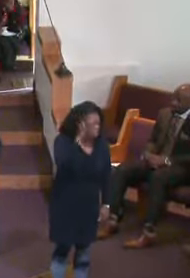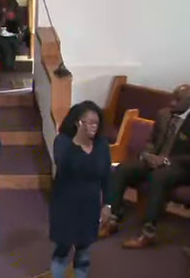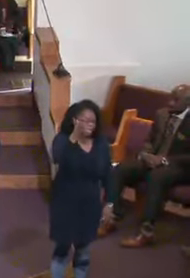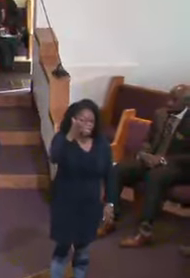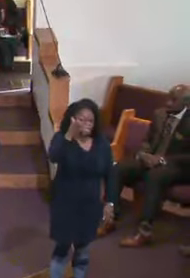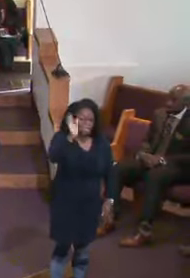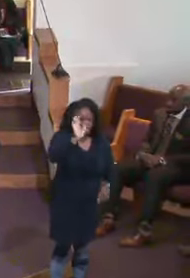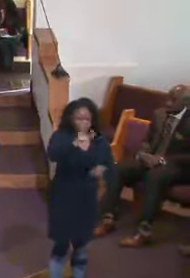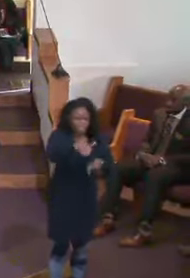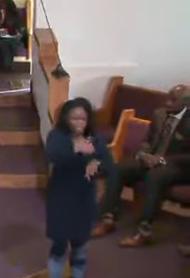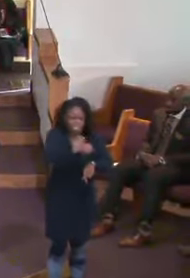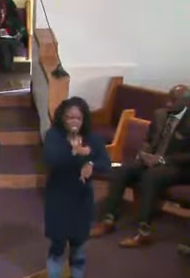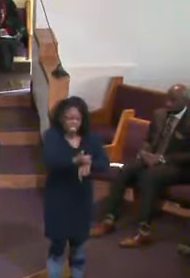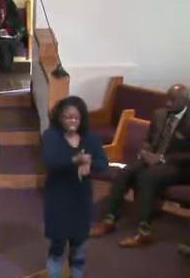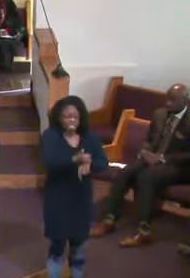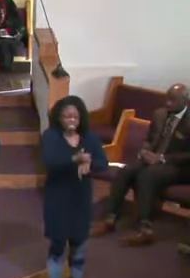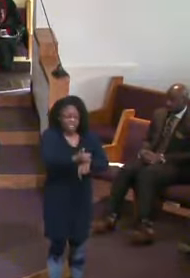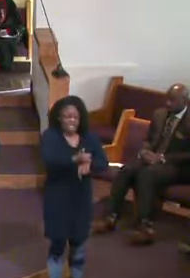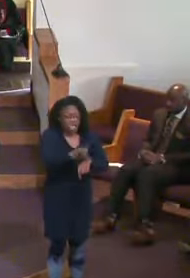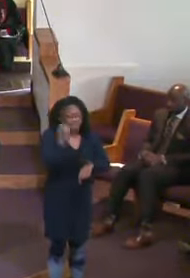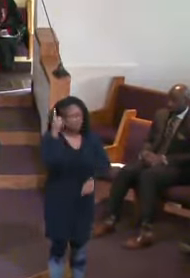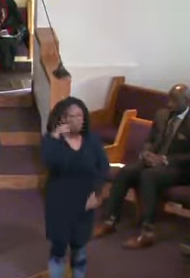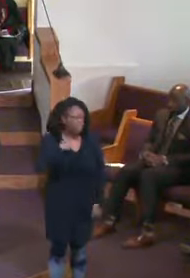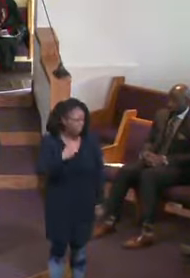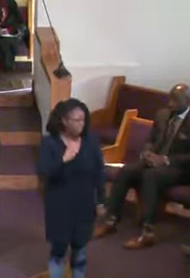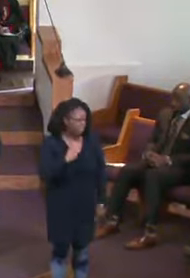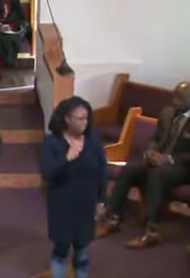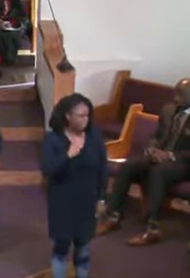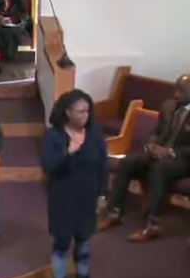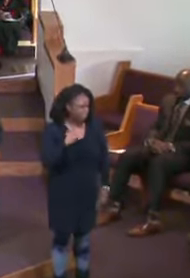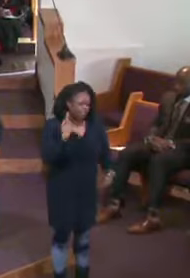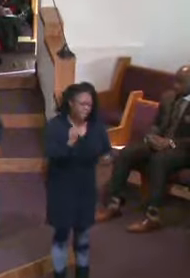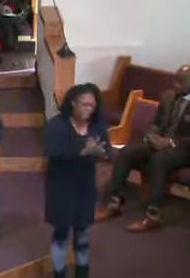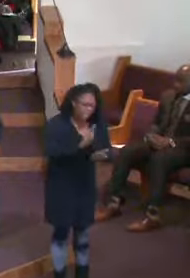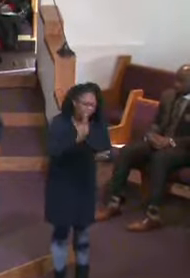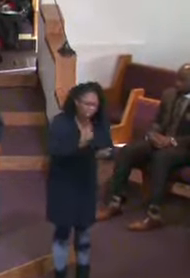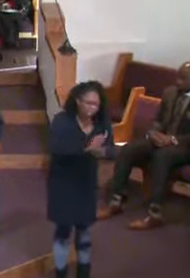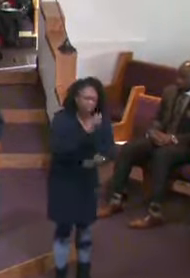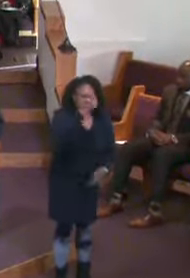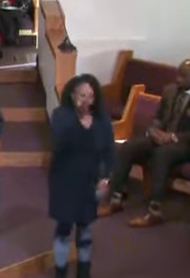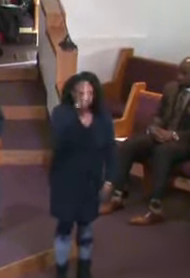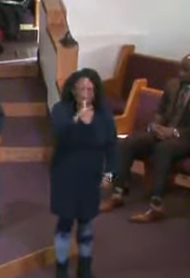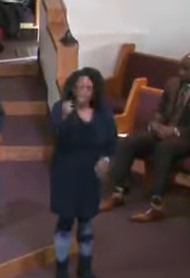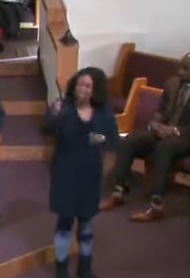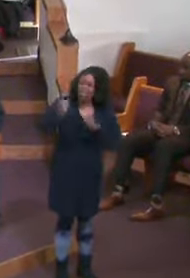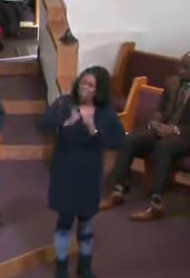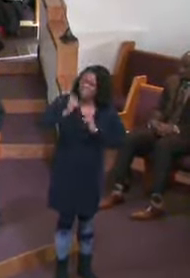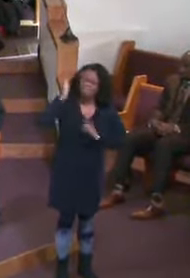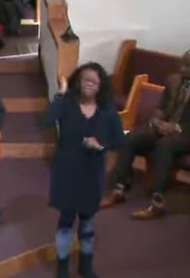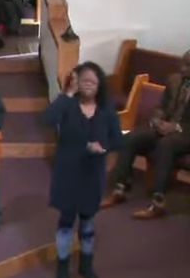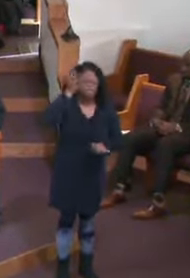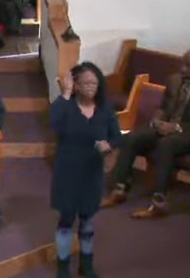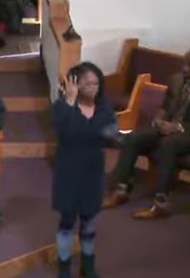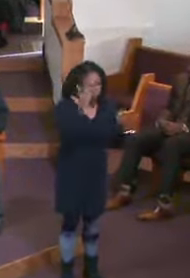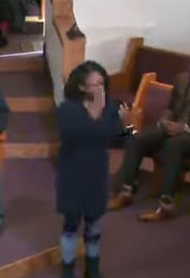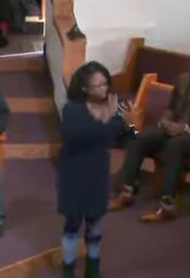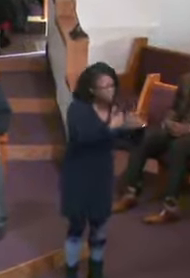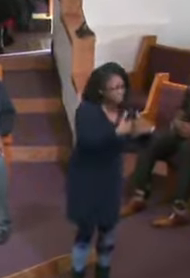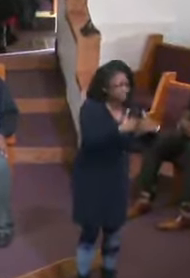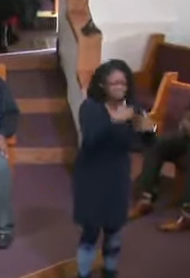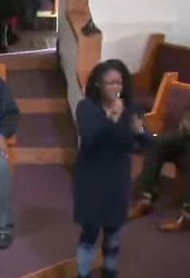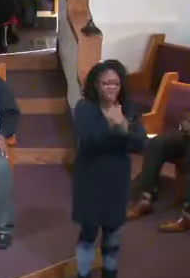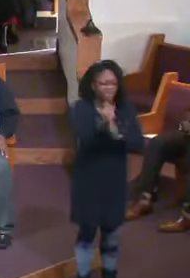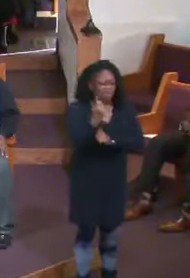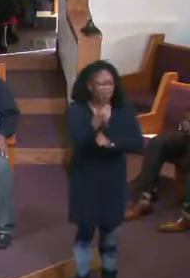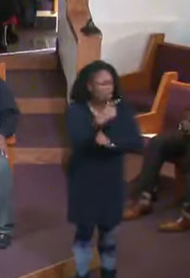custom designed just for me. Every once in a while, God will give me a sermon that fits everyone who